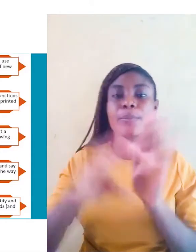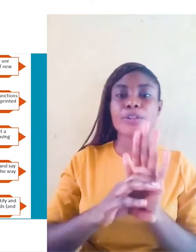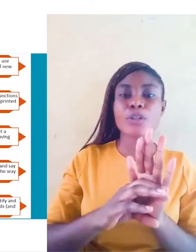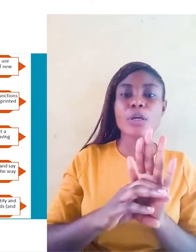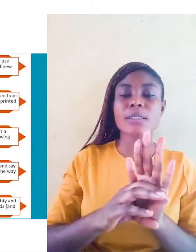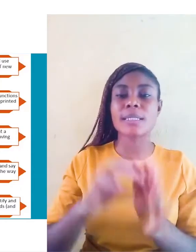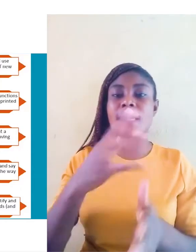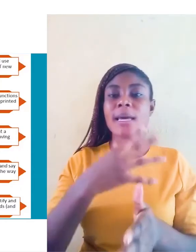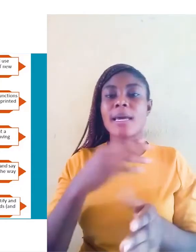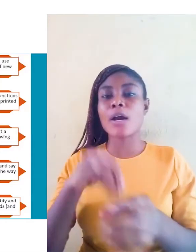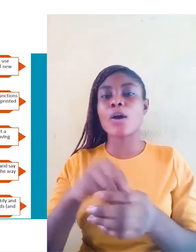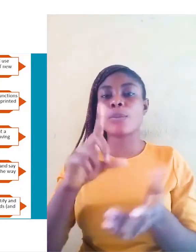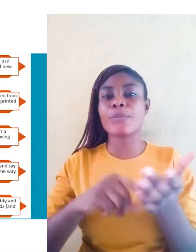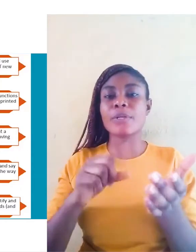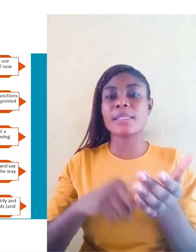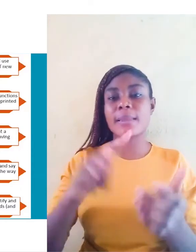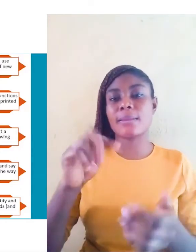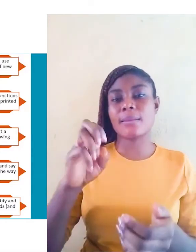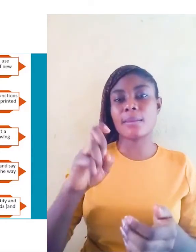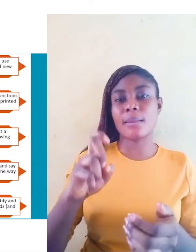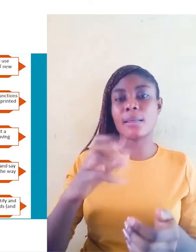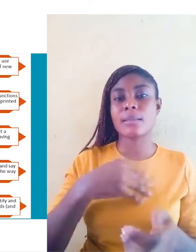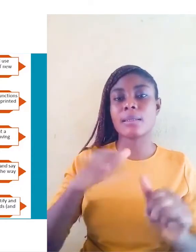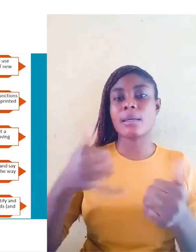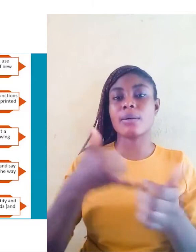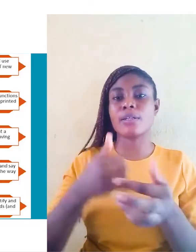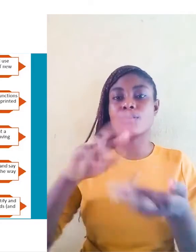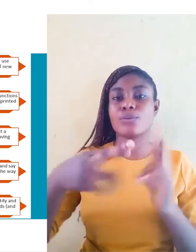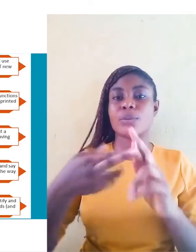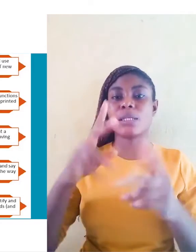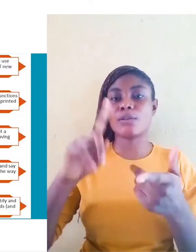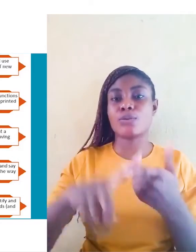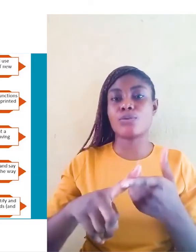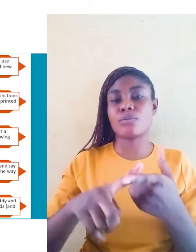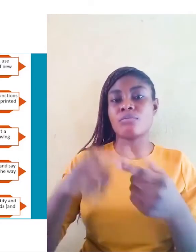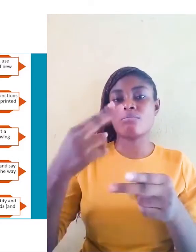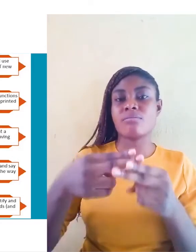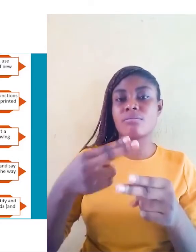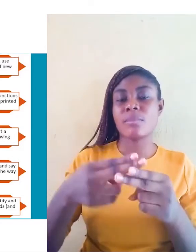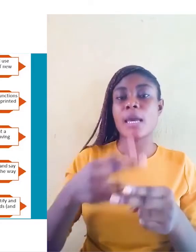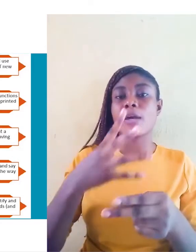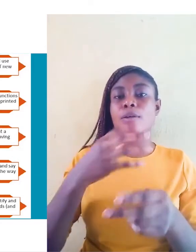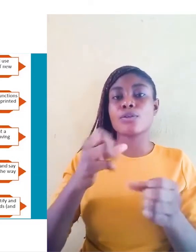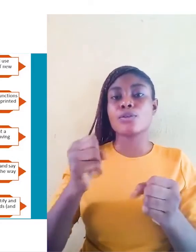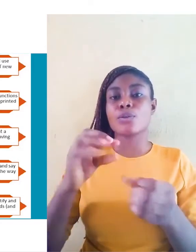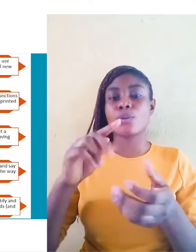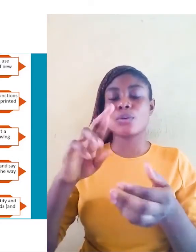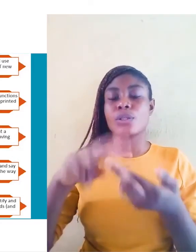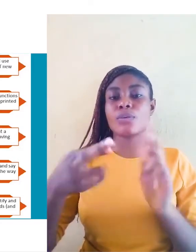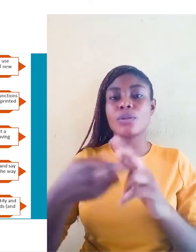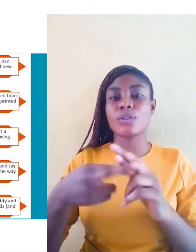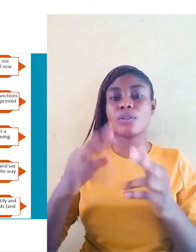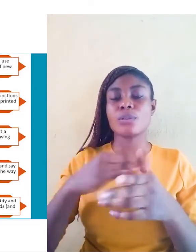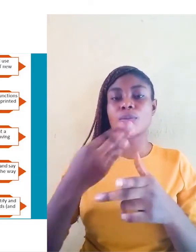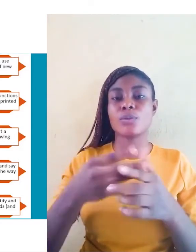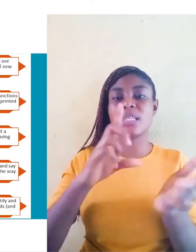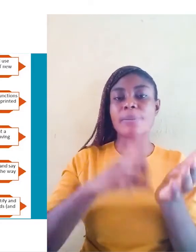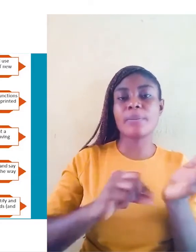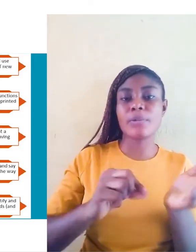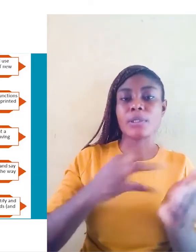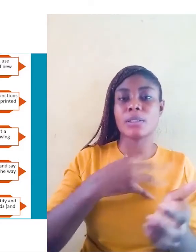printed text and how it relates to meaning. So the relationship between the print and the meaning.